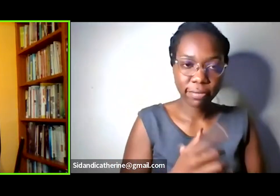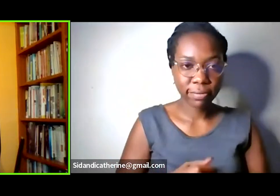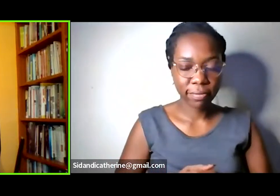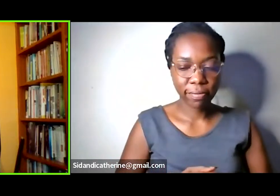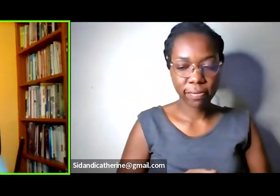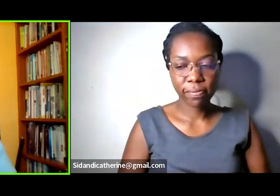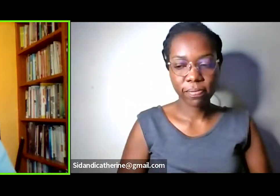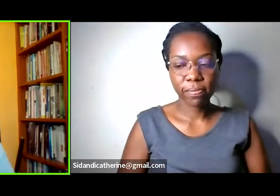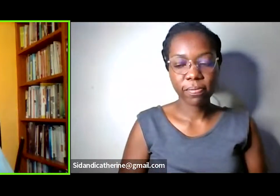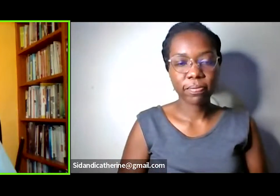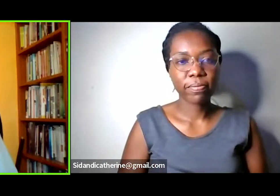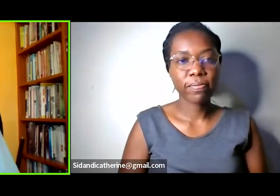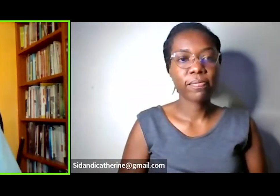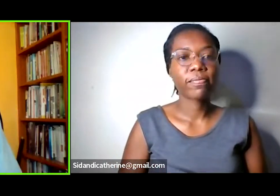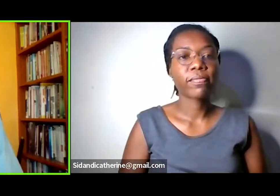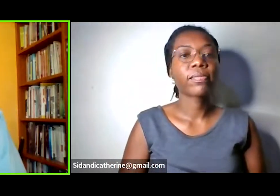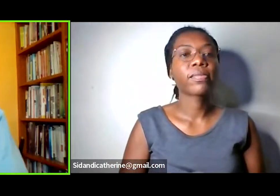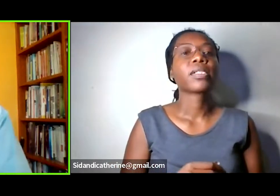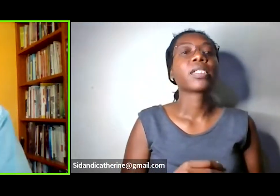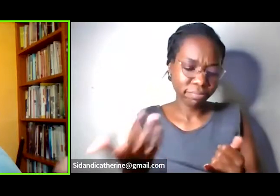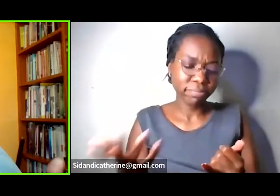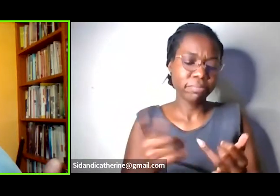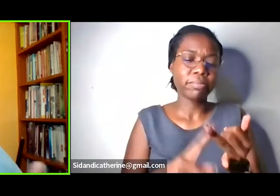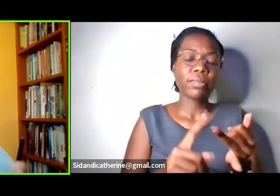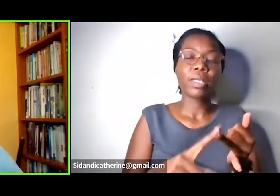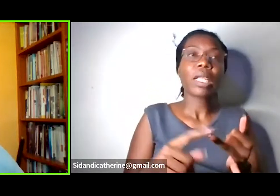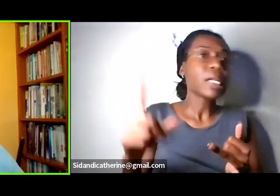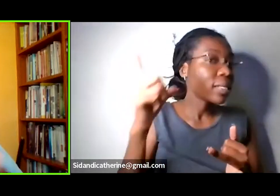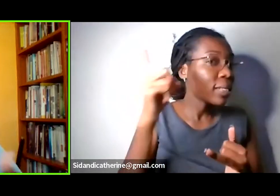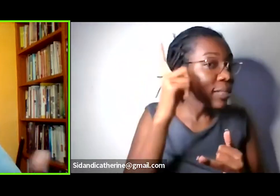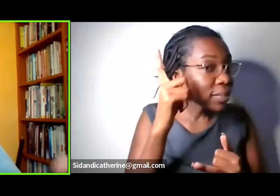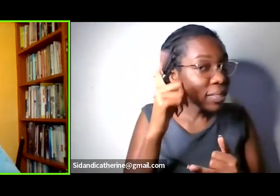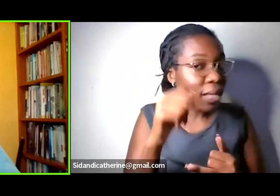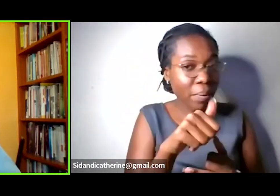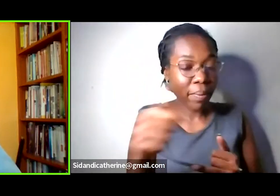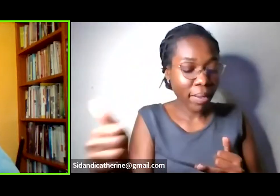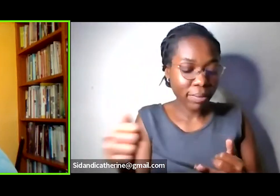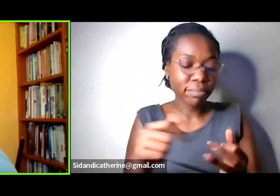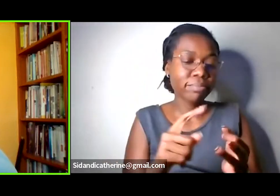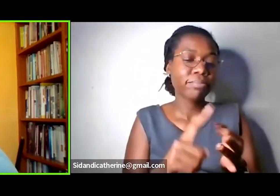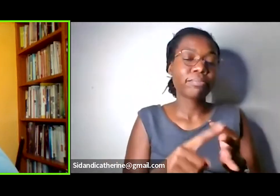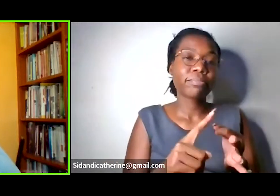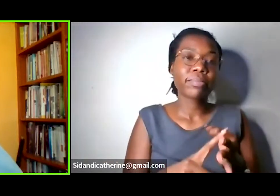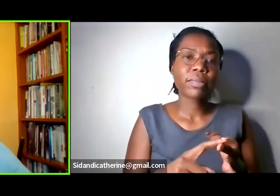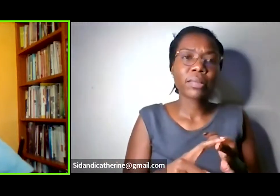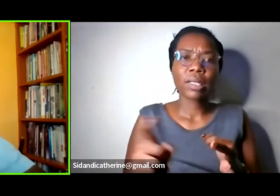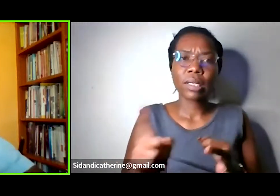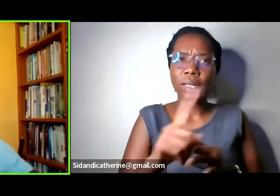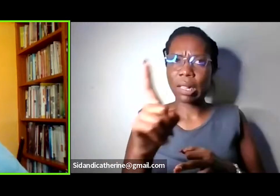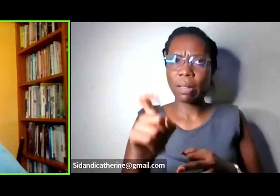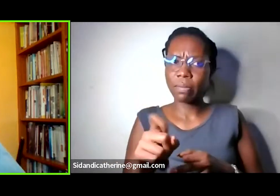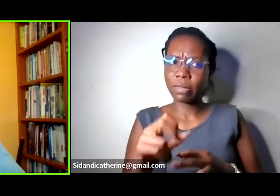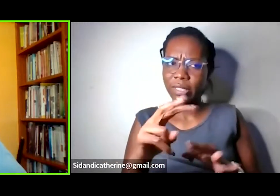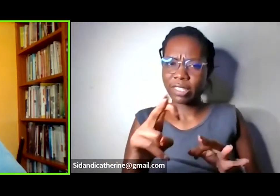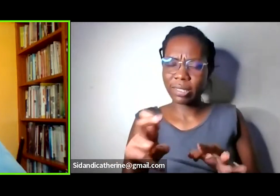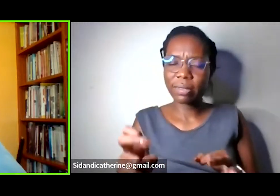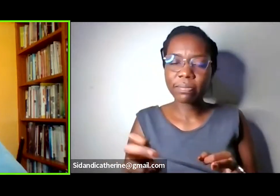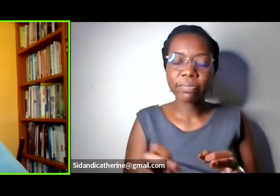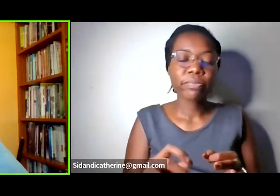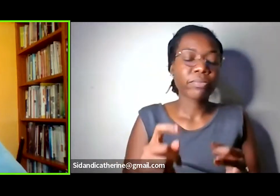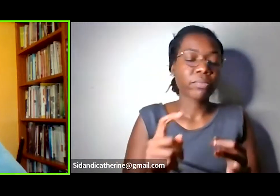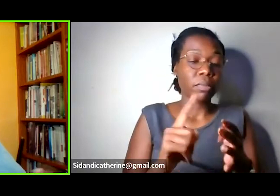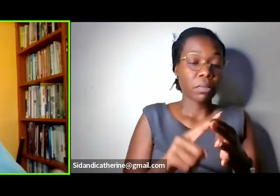done religiously. So I'm building my list every single day, Richie. Thank